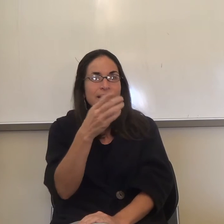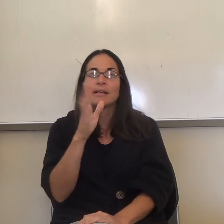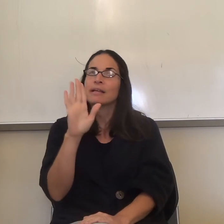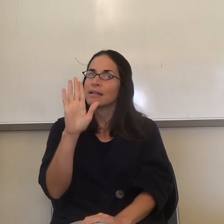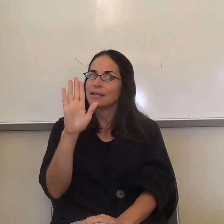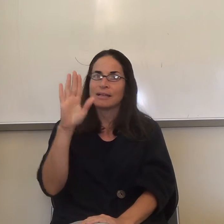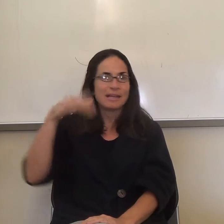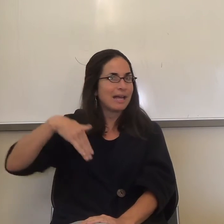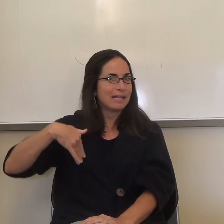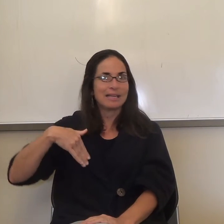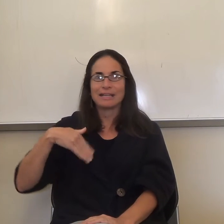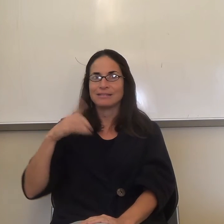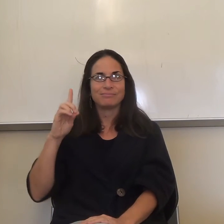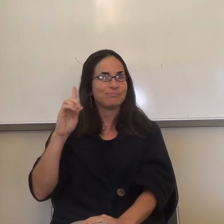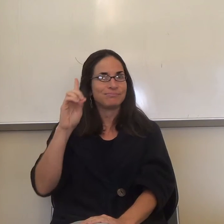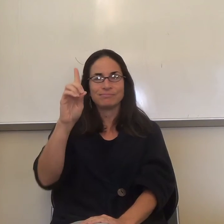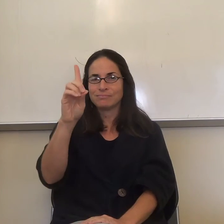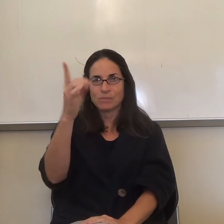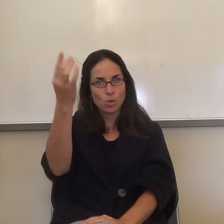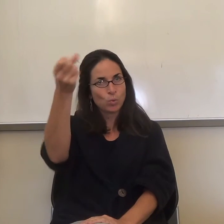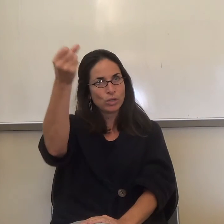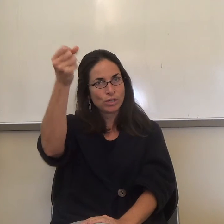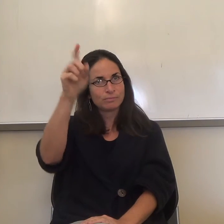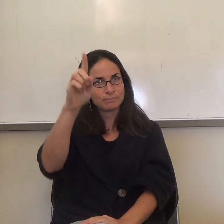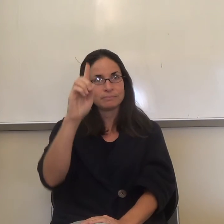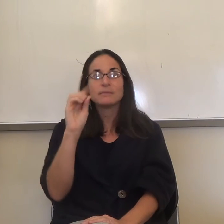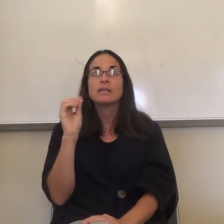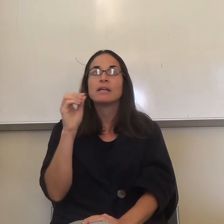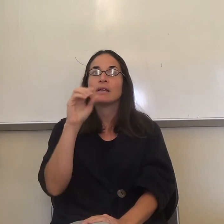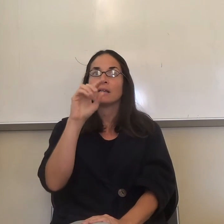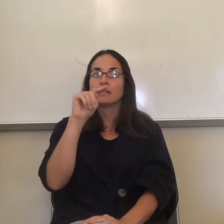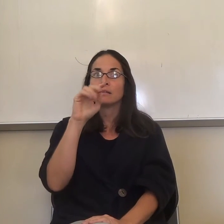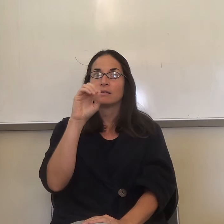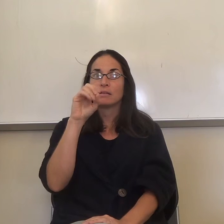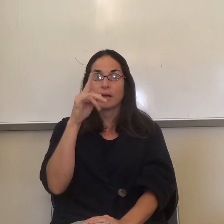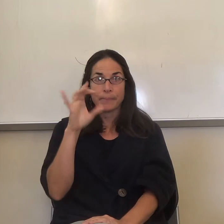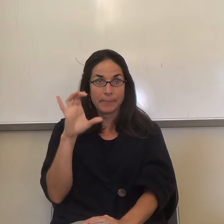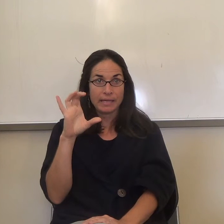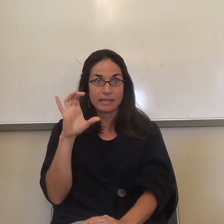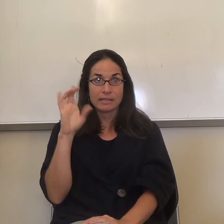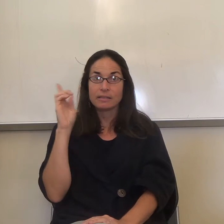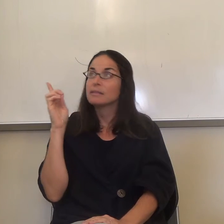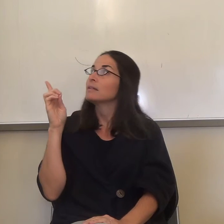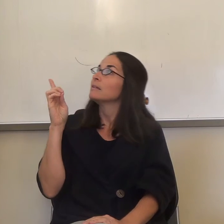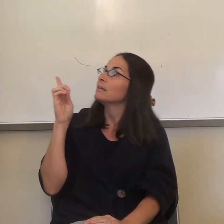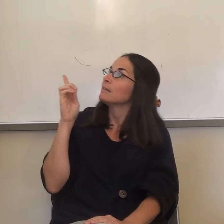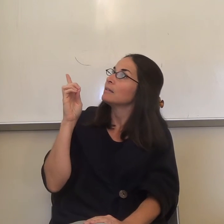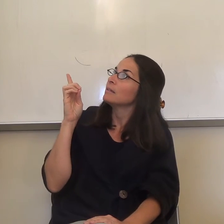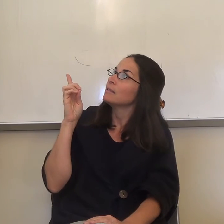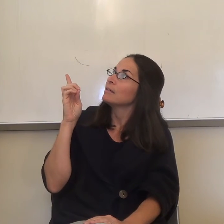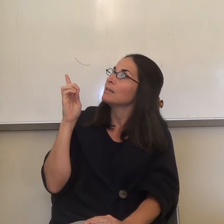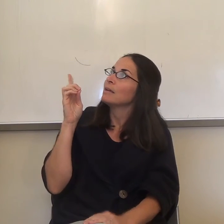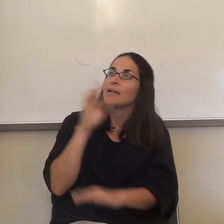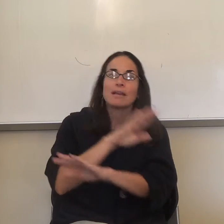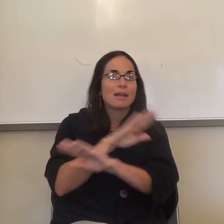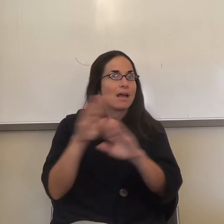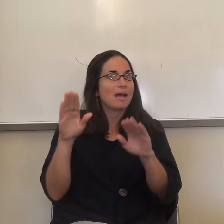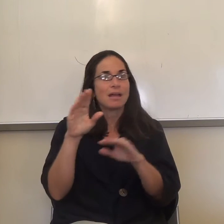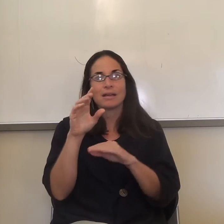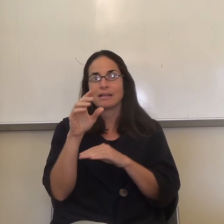to that, okay? 'Cause as So we- the topic is not the taboo of